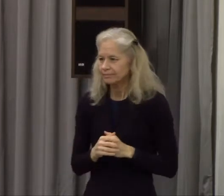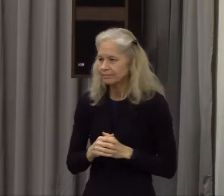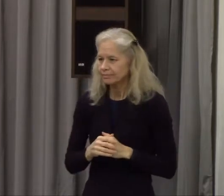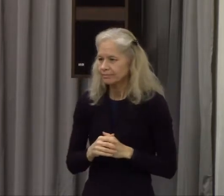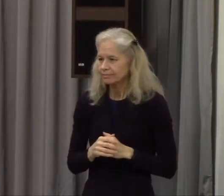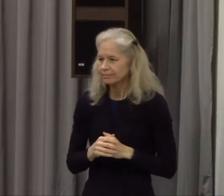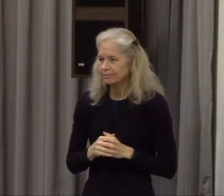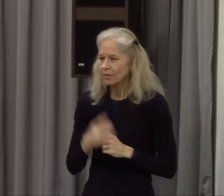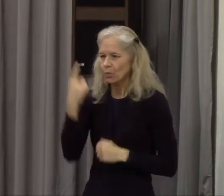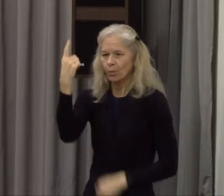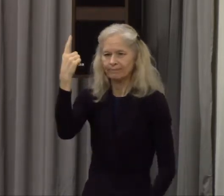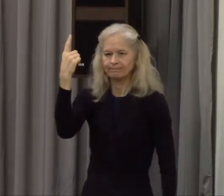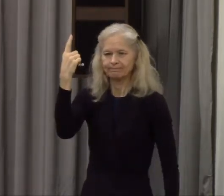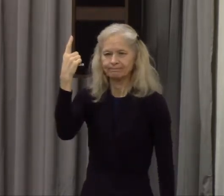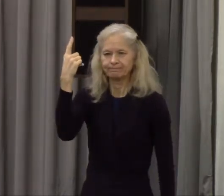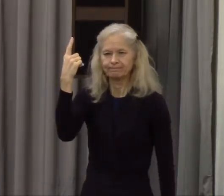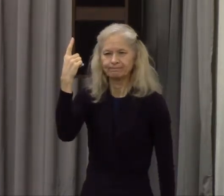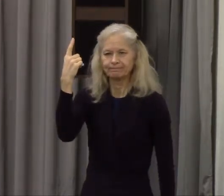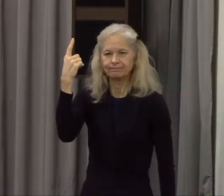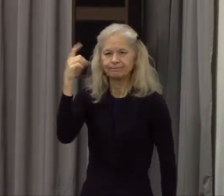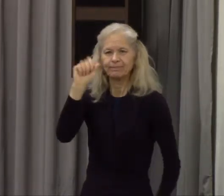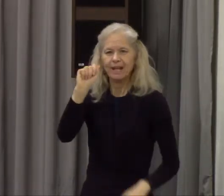has one salvation. God didn't need a plan B, okay?